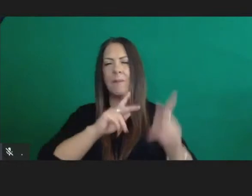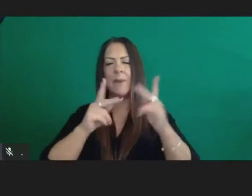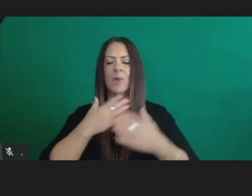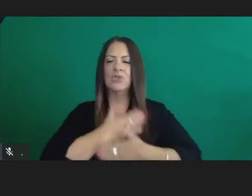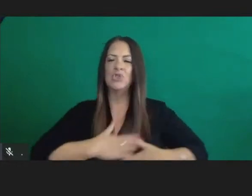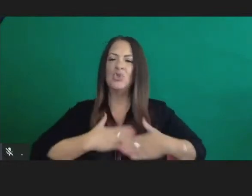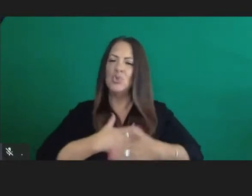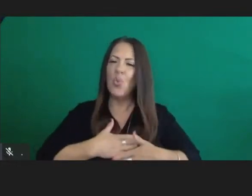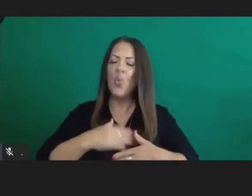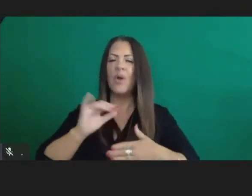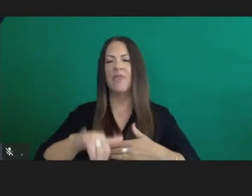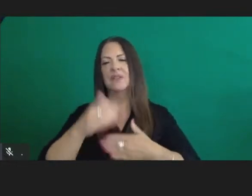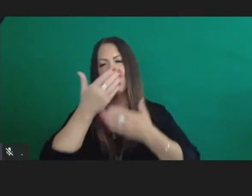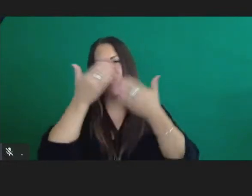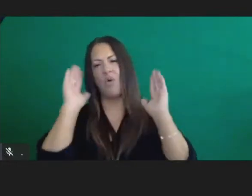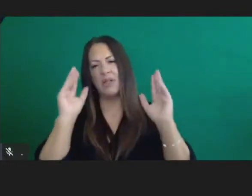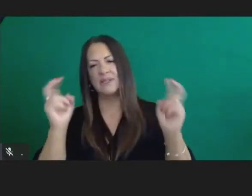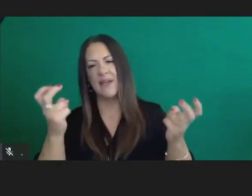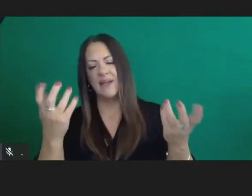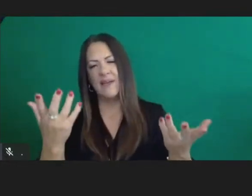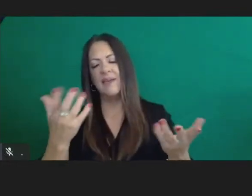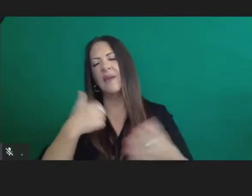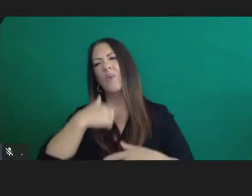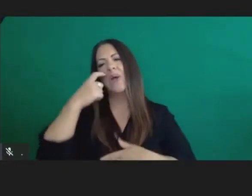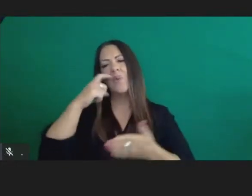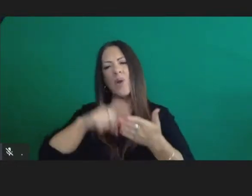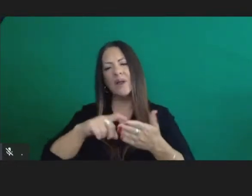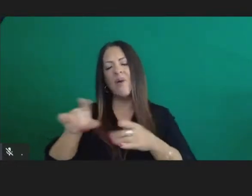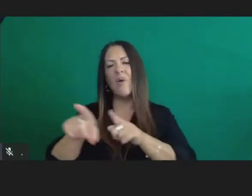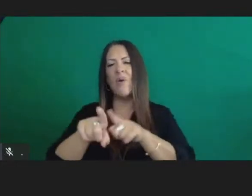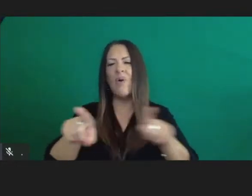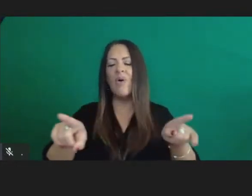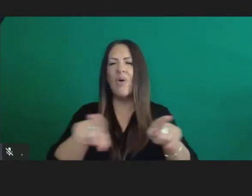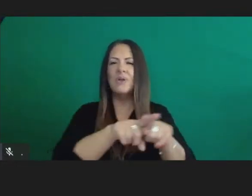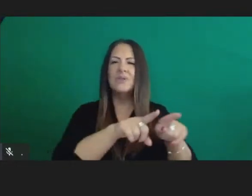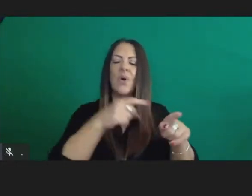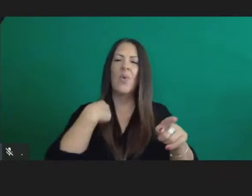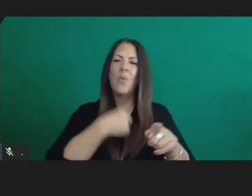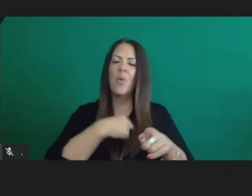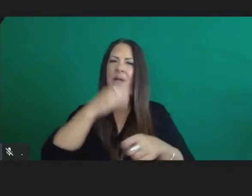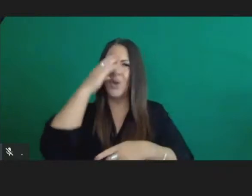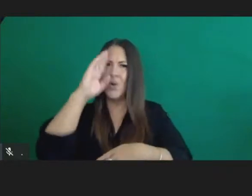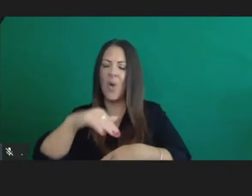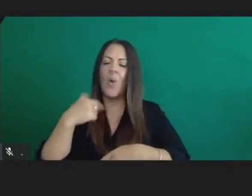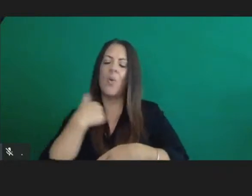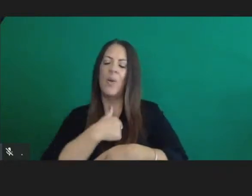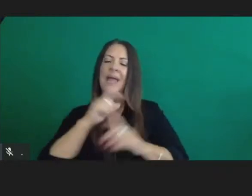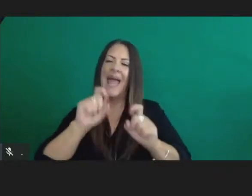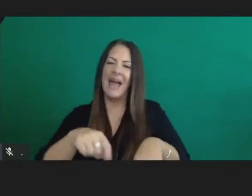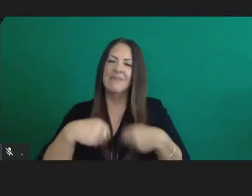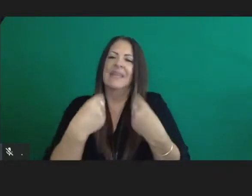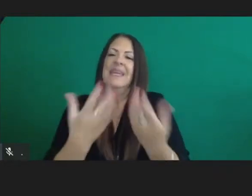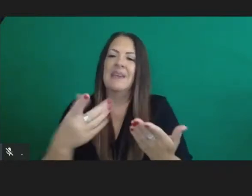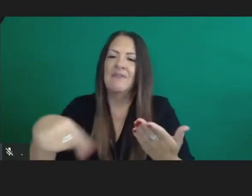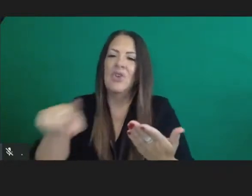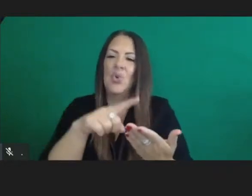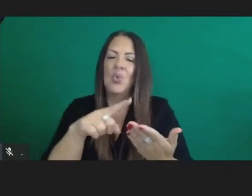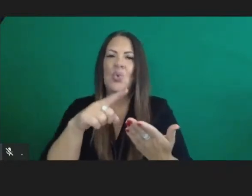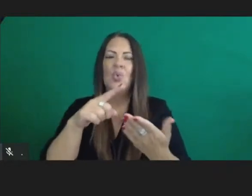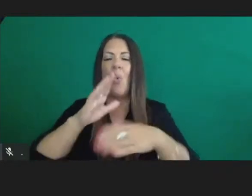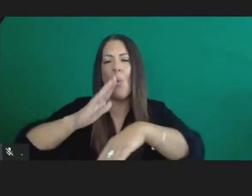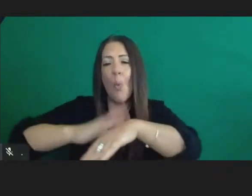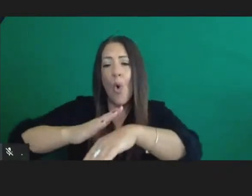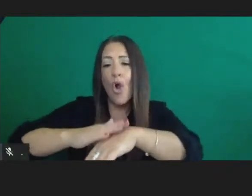or contentious, but we also recognize the need to provide a clear understanding about the risks and